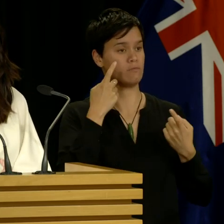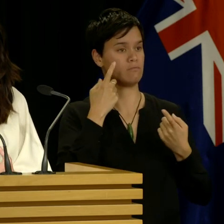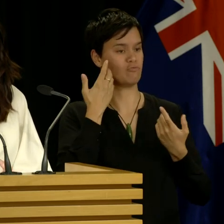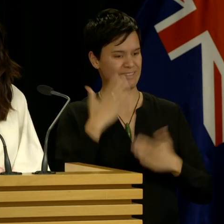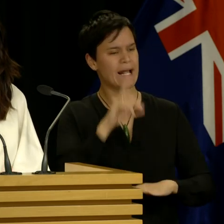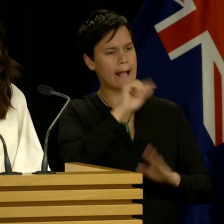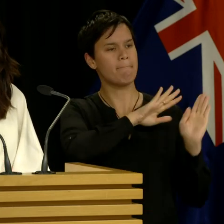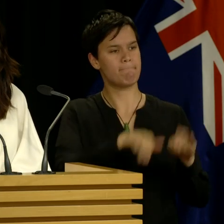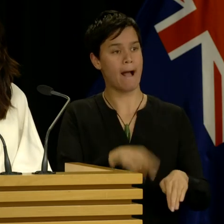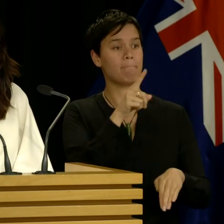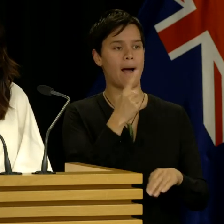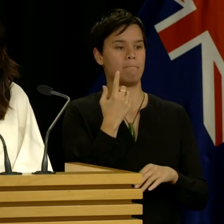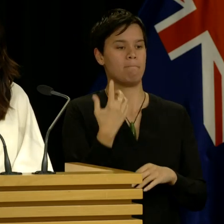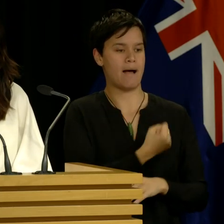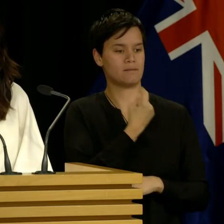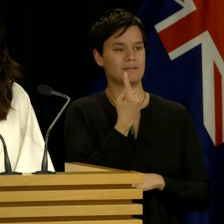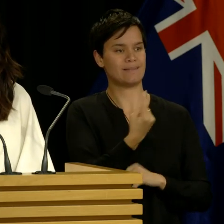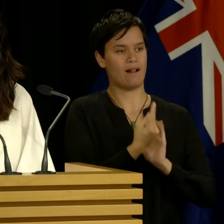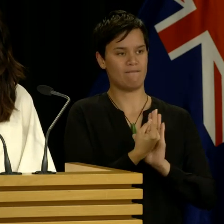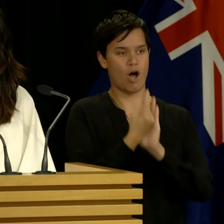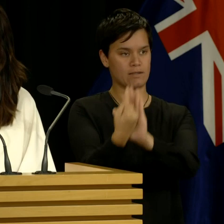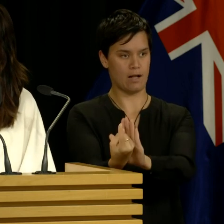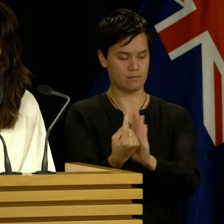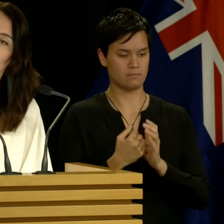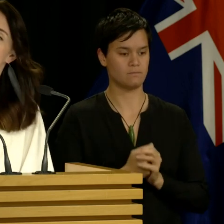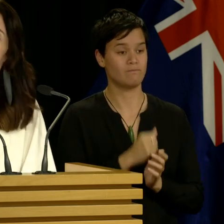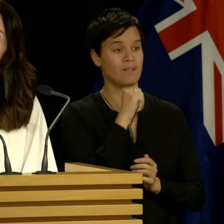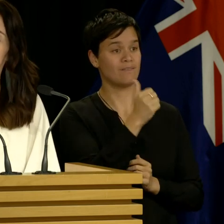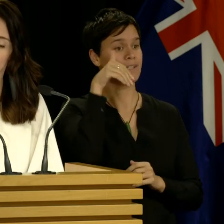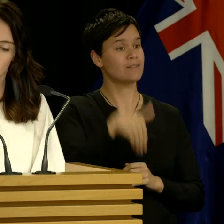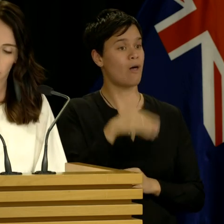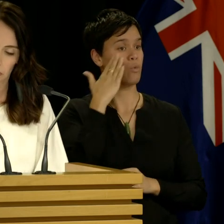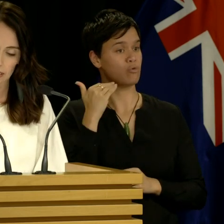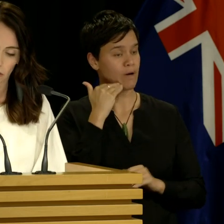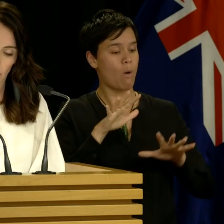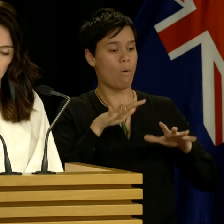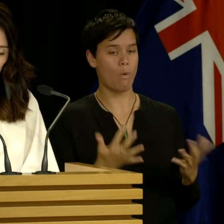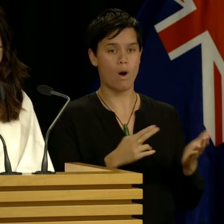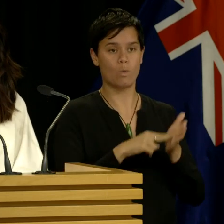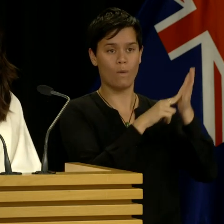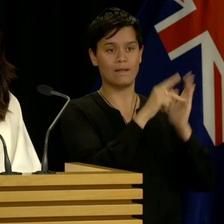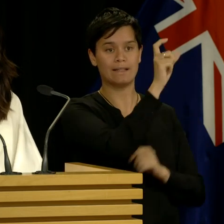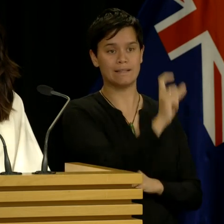for all incoming people from South Korea and Northern Italy who are also required to